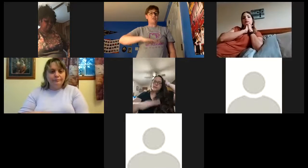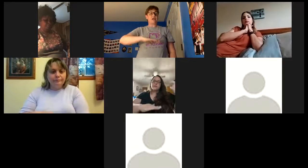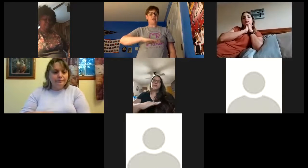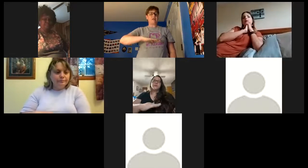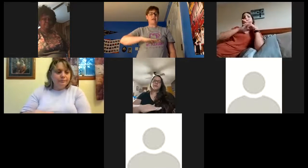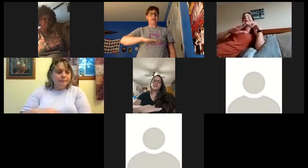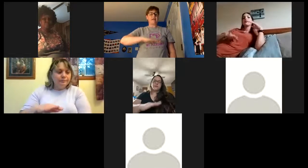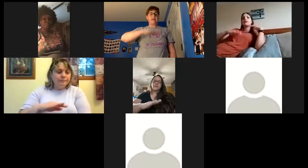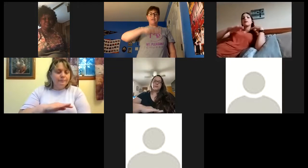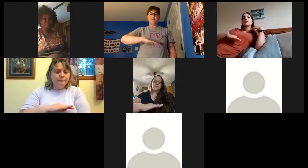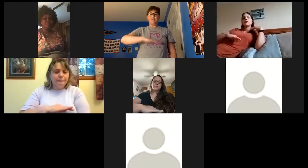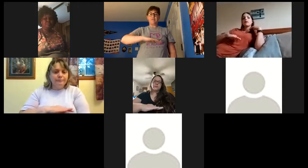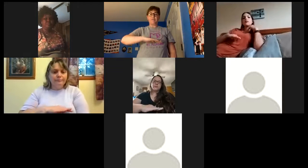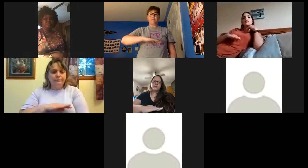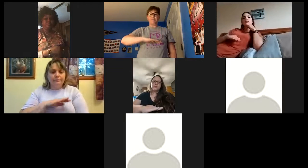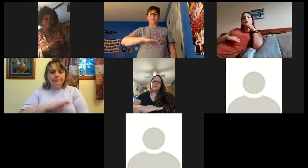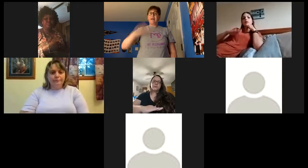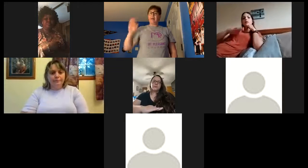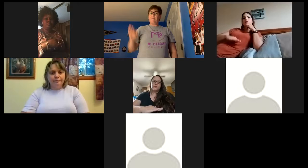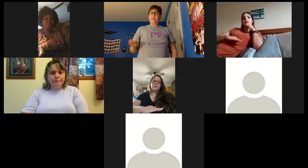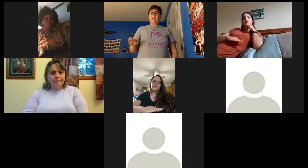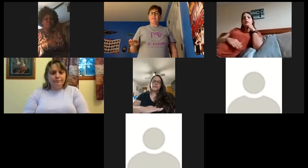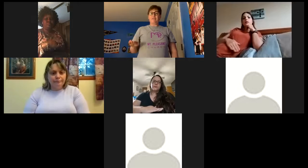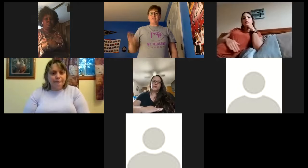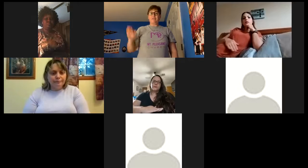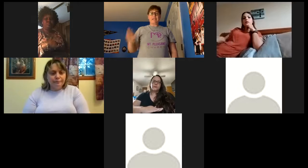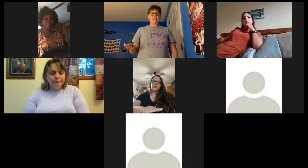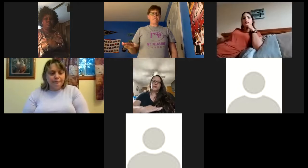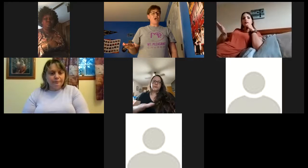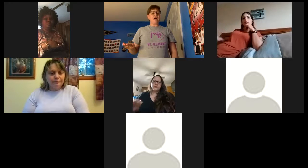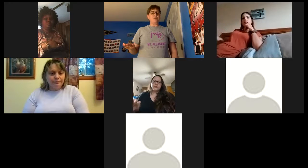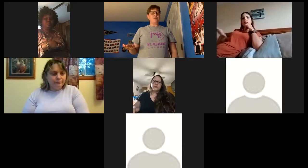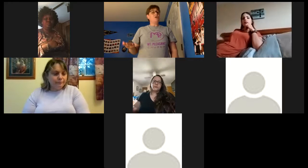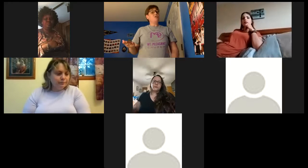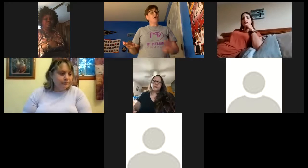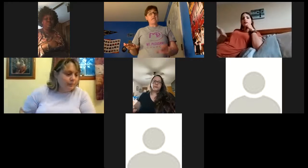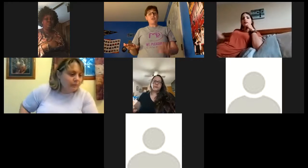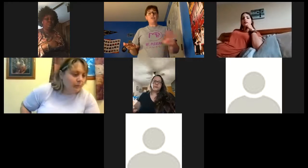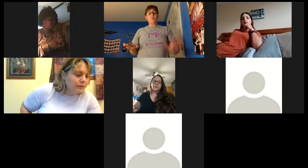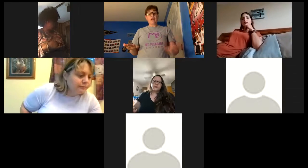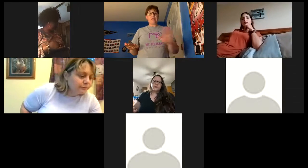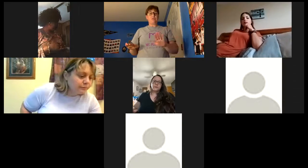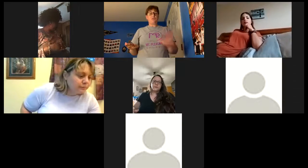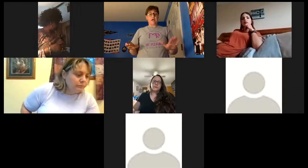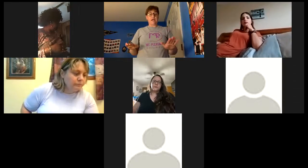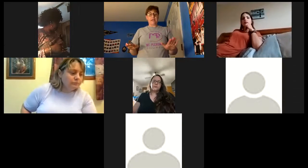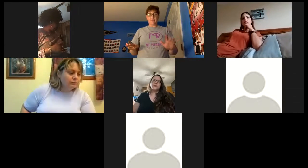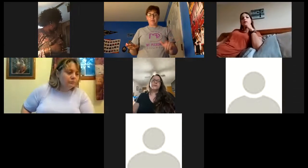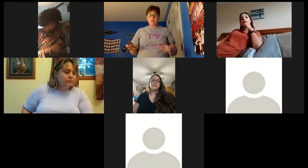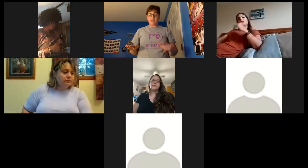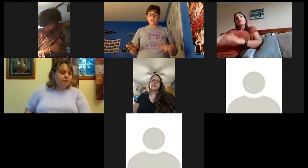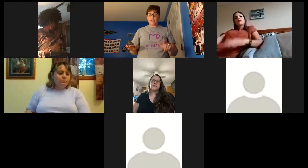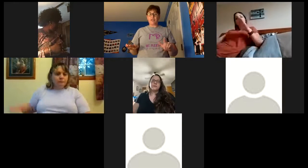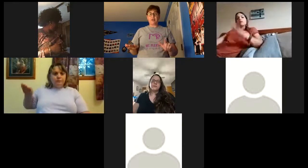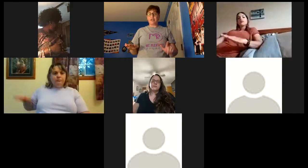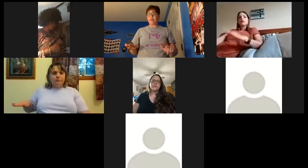patting the child on their head in front of them. But I learned, like I said, child. So either way is right. And I